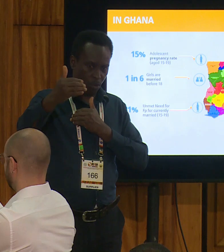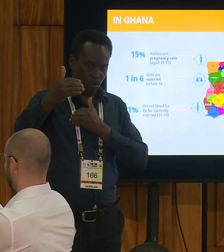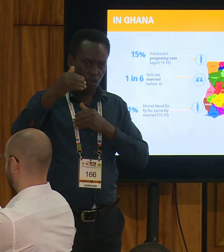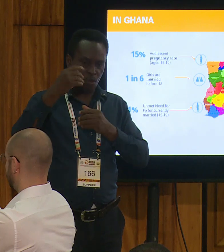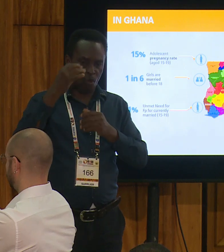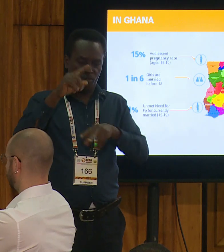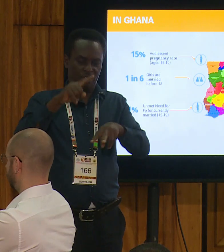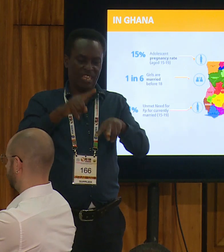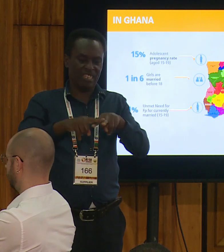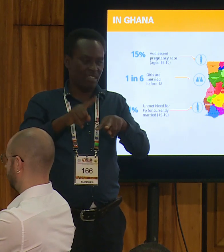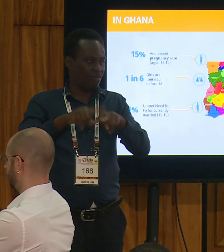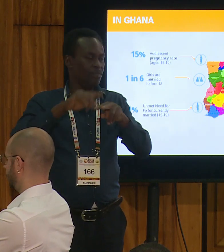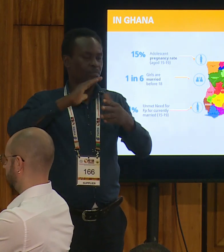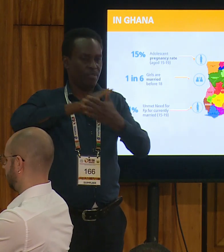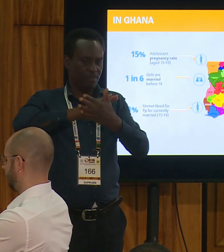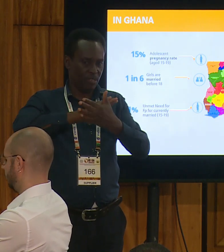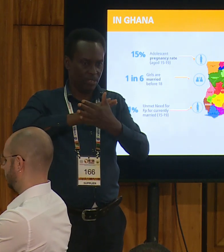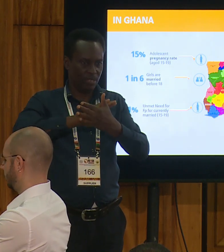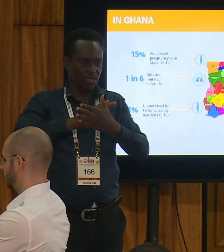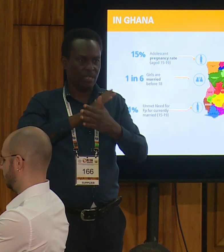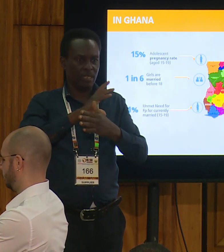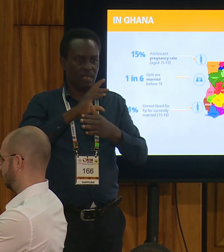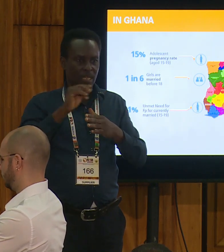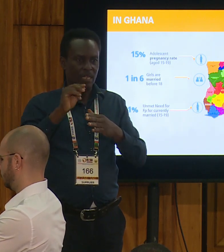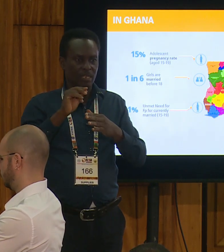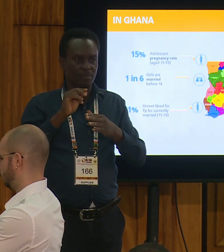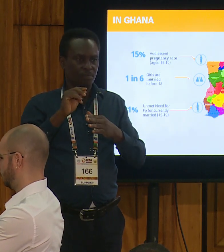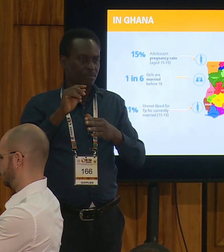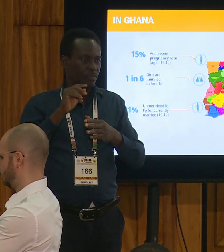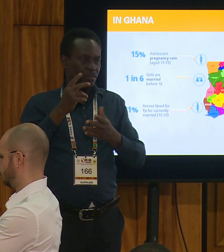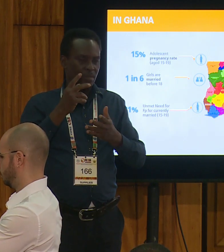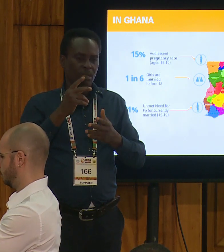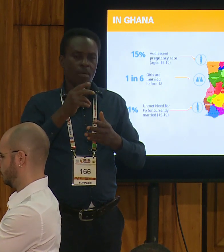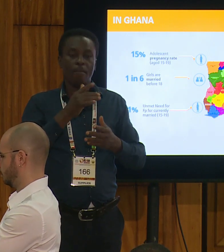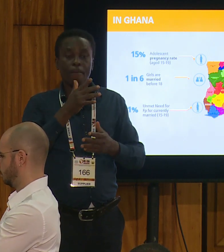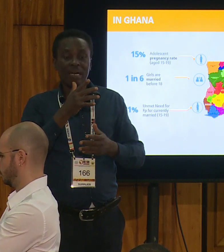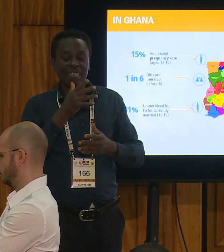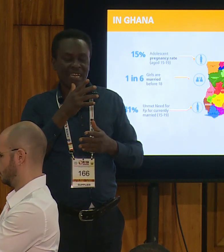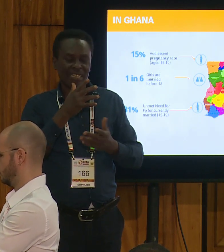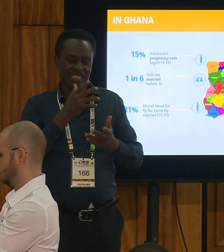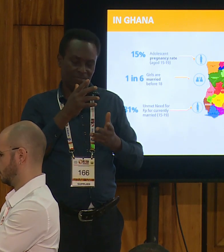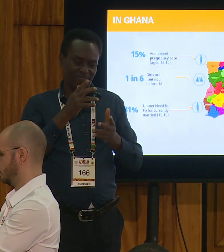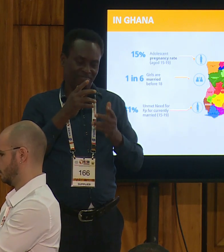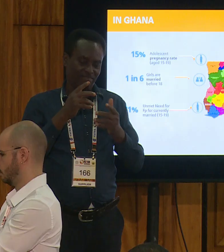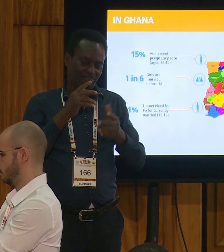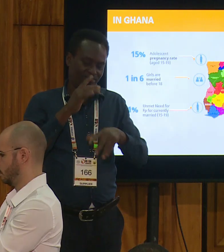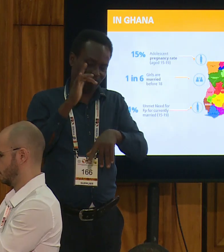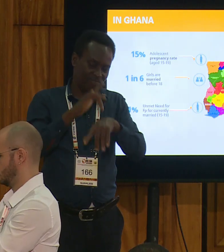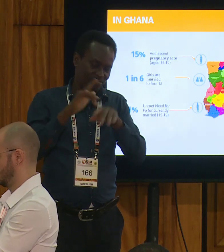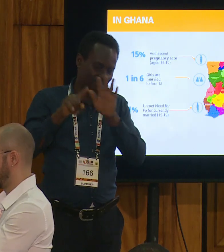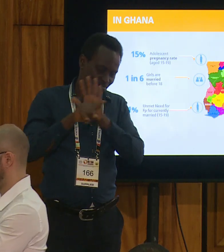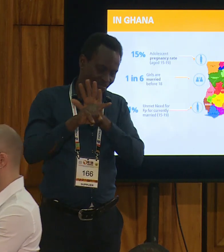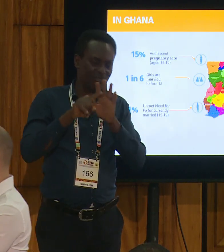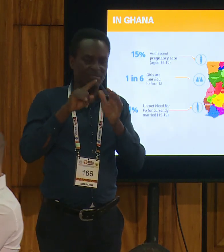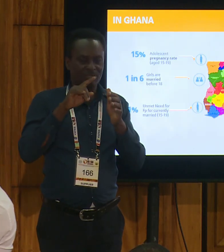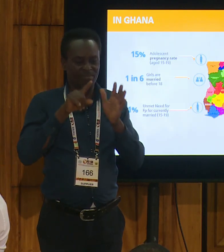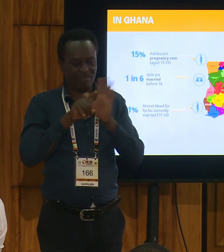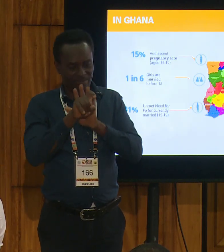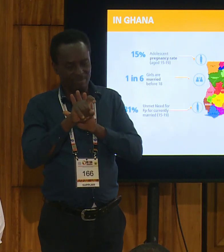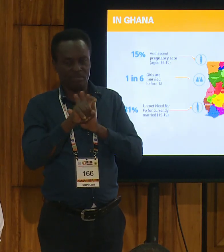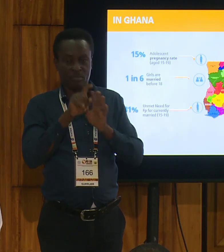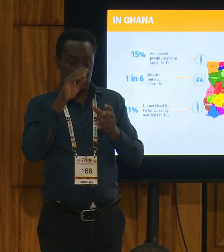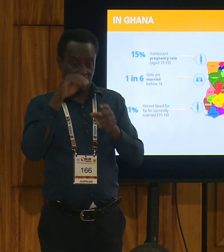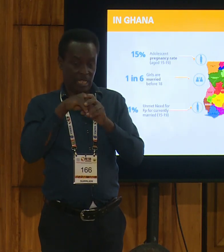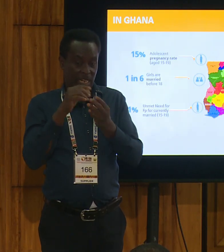of HIV prevention and maternal health challenges in West Africa. And as you can see, in